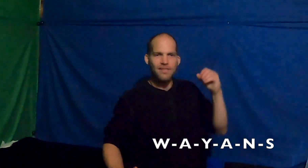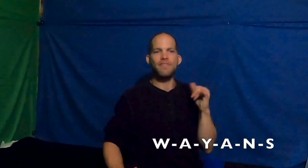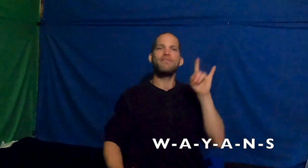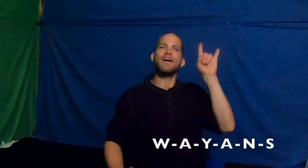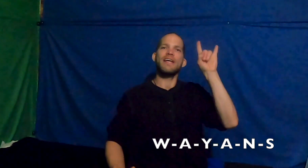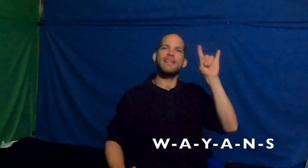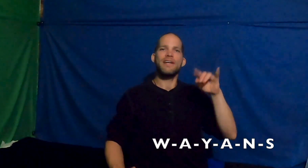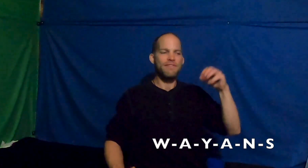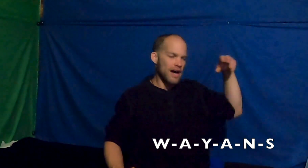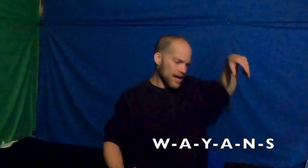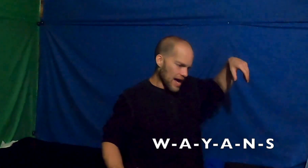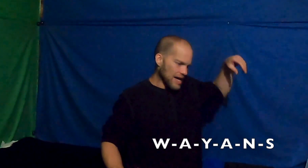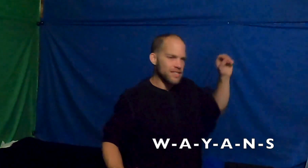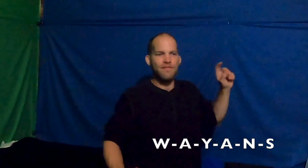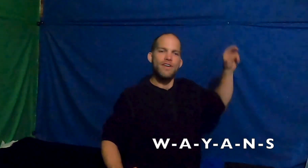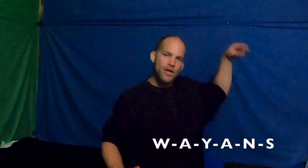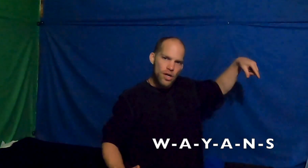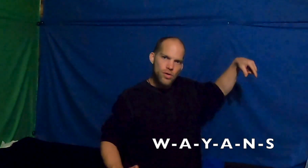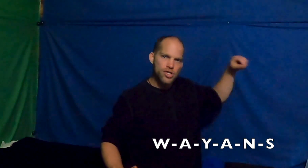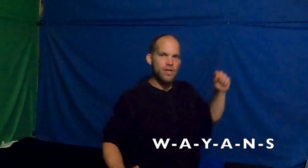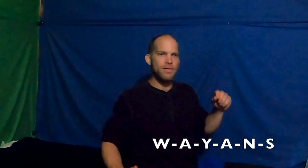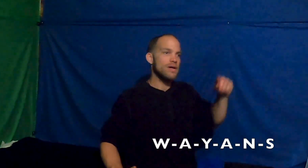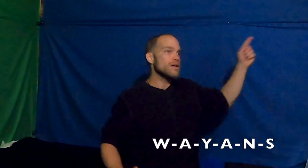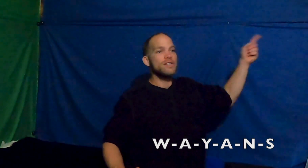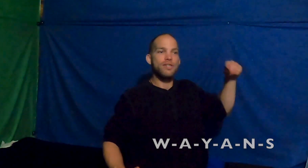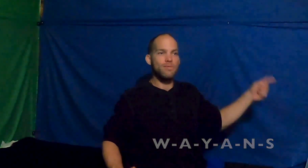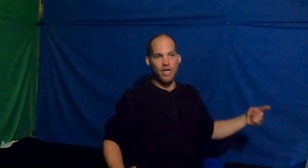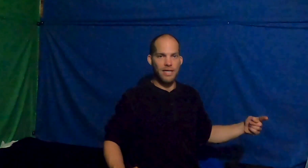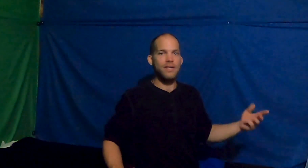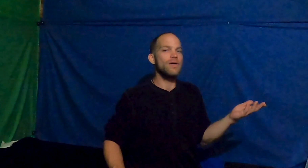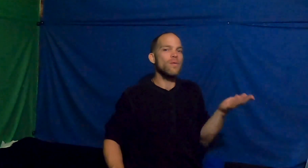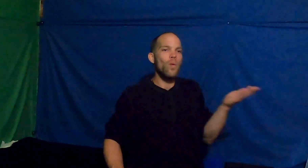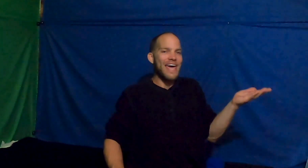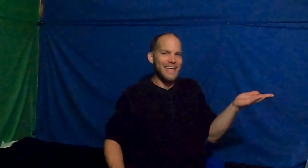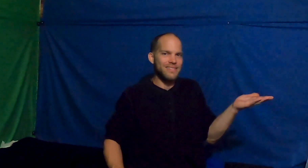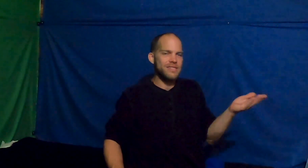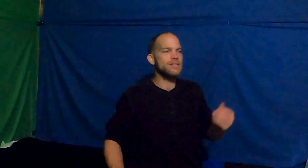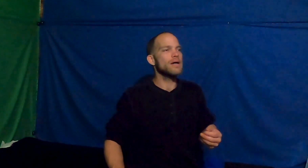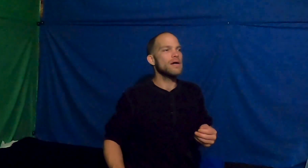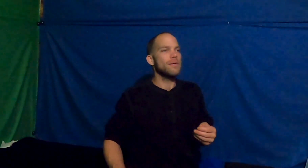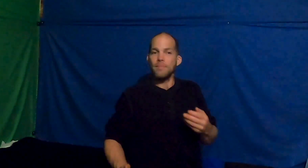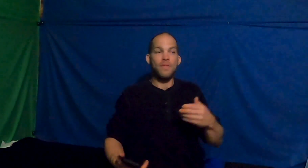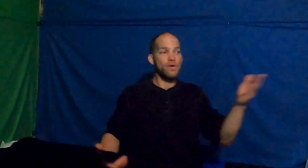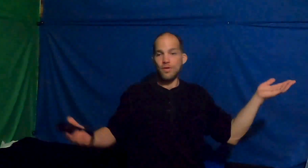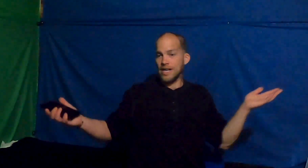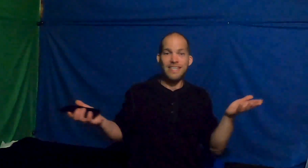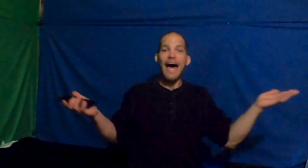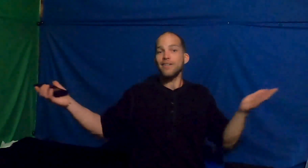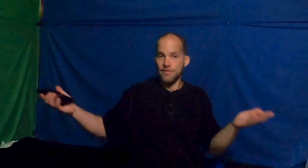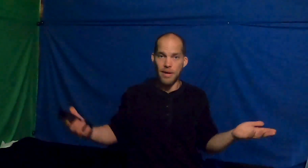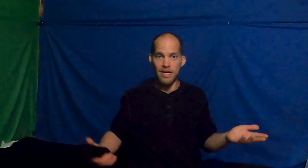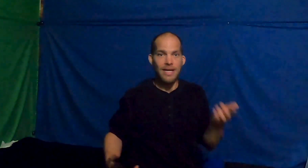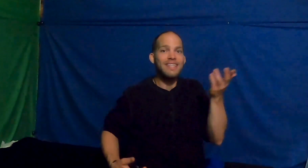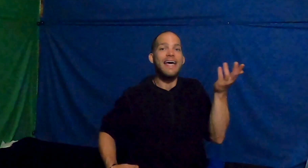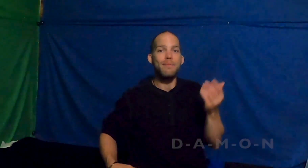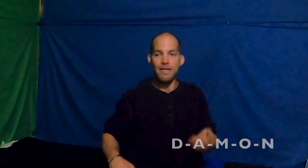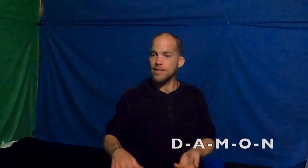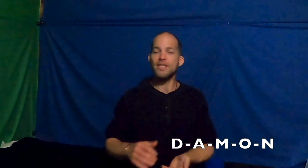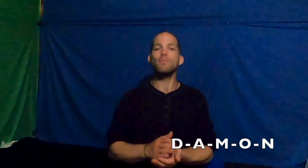active, vitally identified active notion, subject, Wayans, That's an actor family. Damon did more